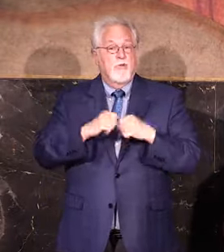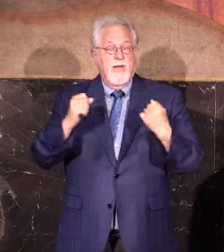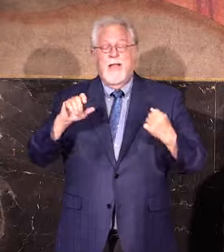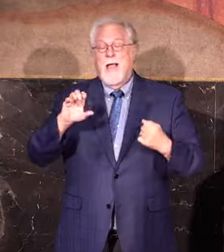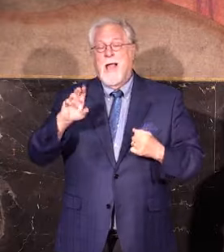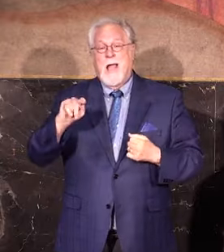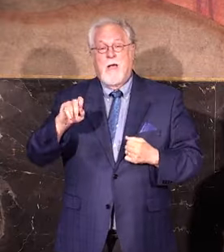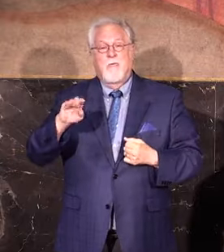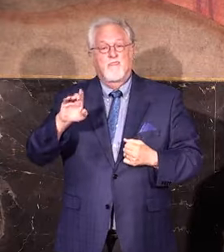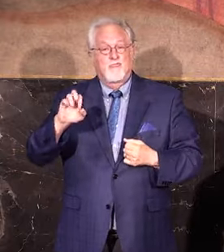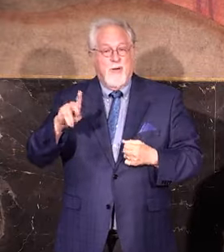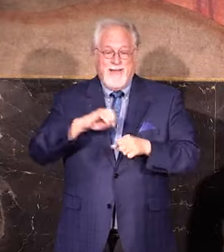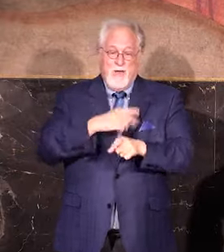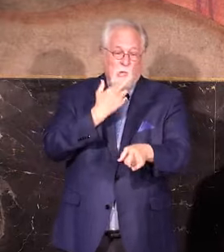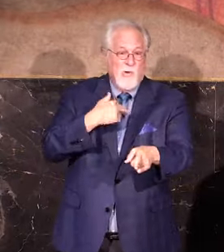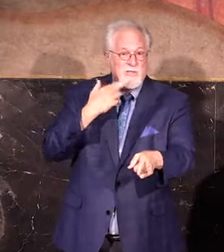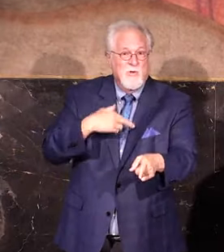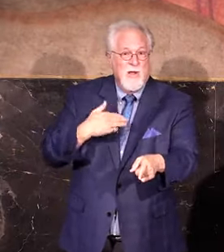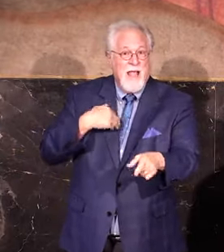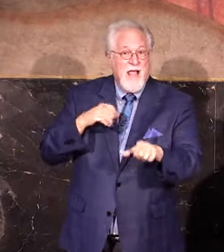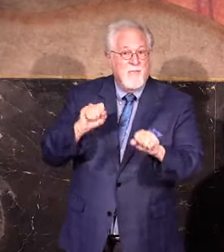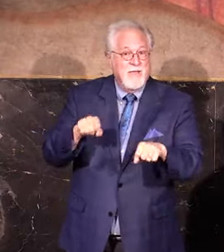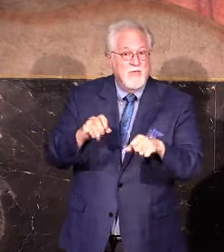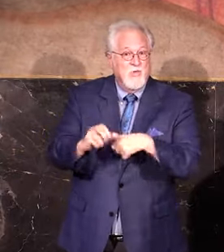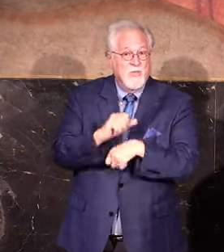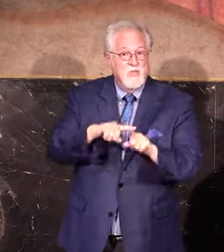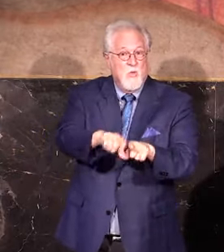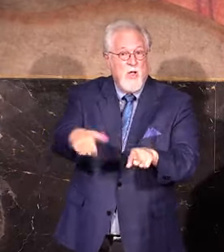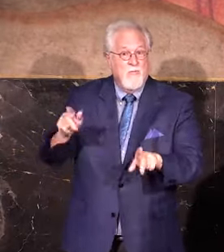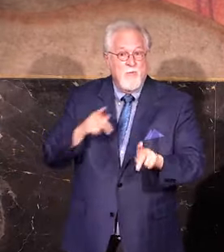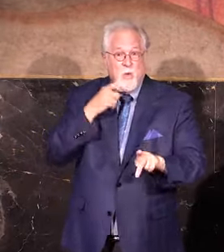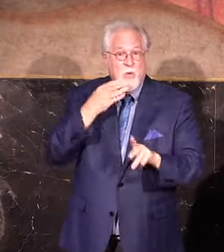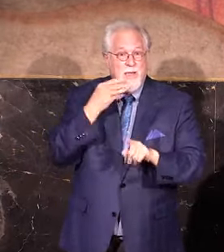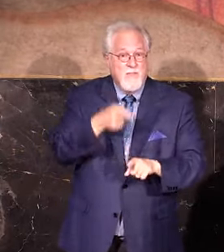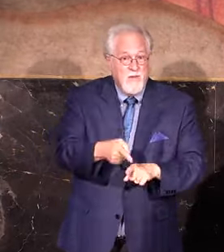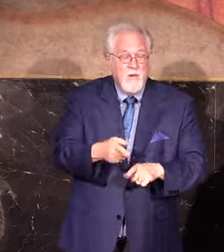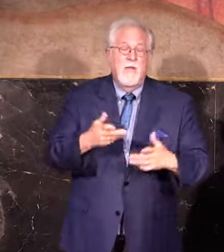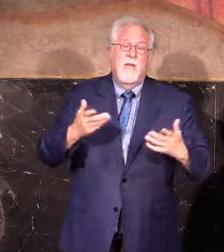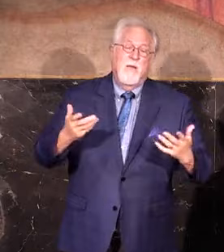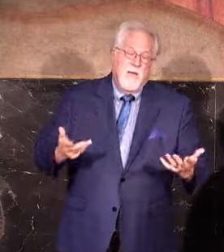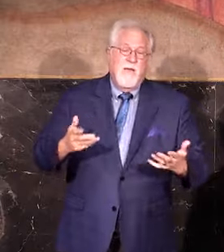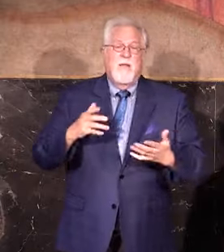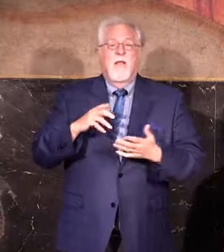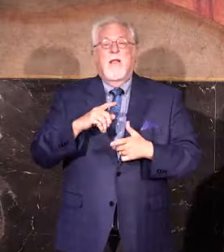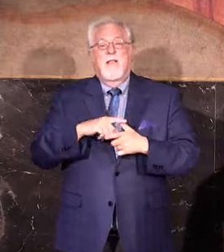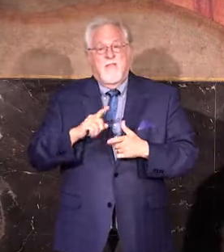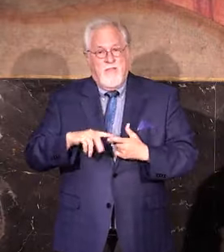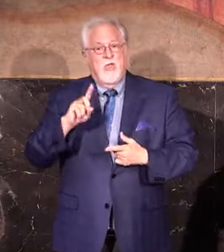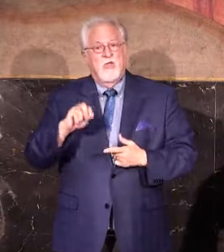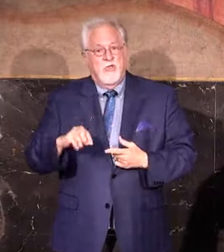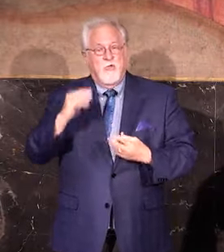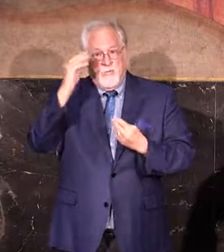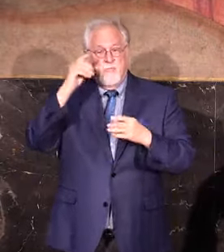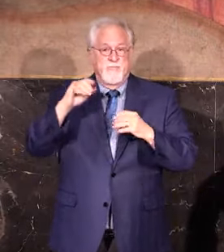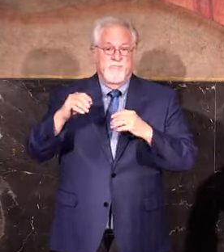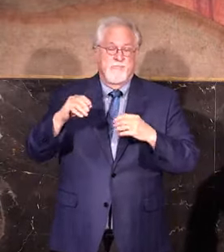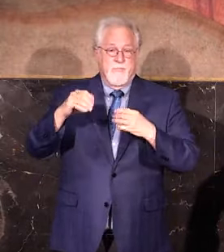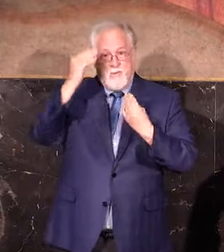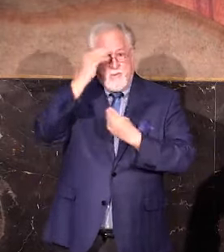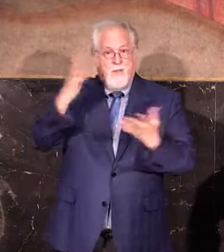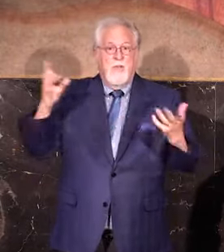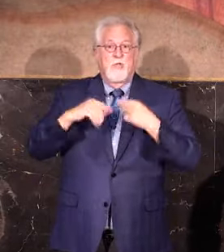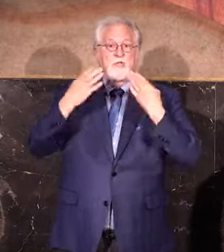in a restaurant, and there is a potential risk to other people who might have eaten at that restaurant, And in that case, we do give information and say to